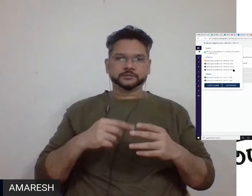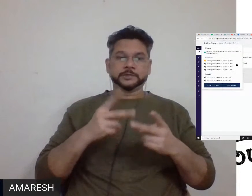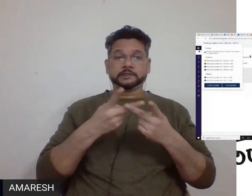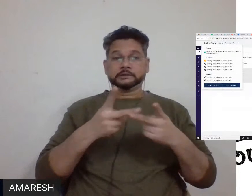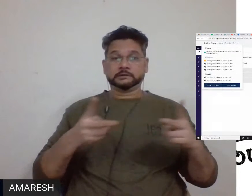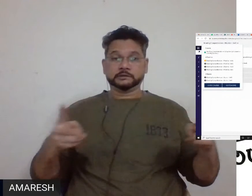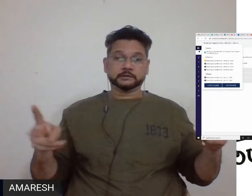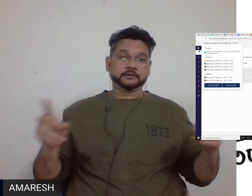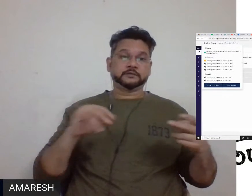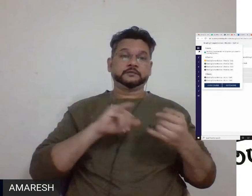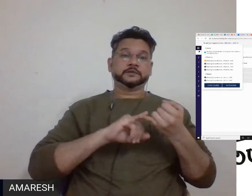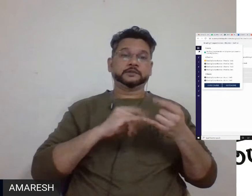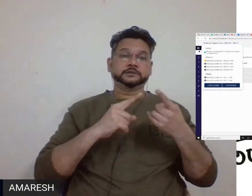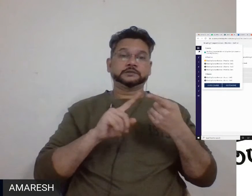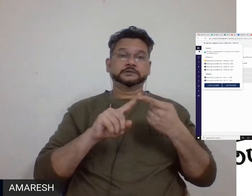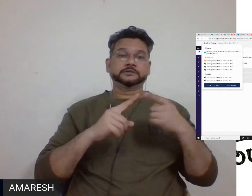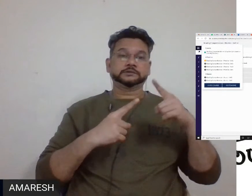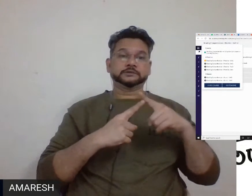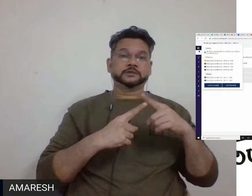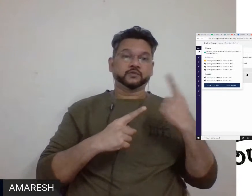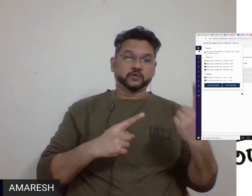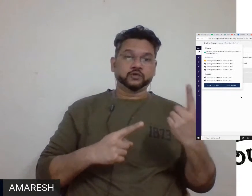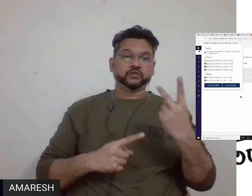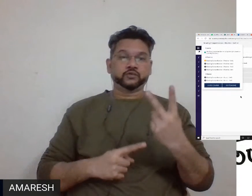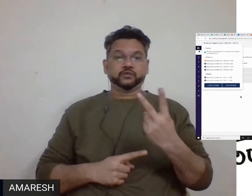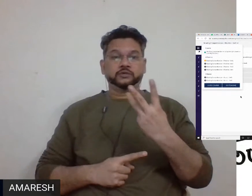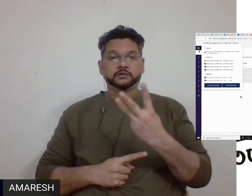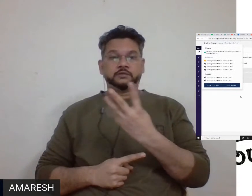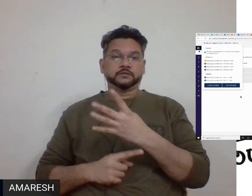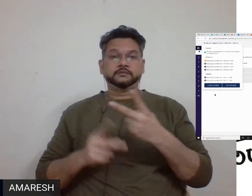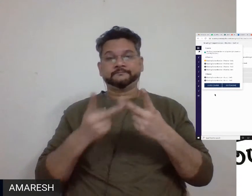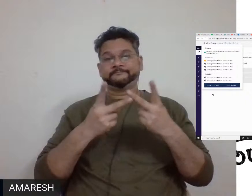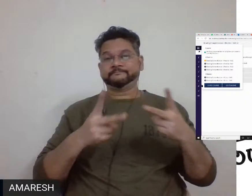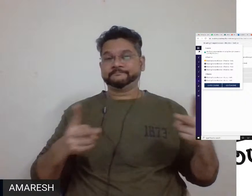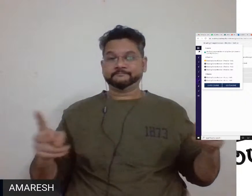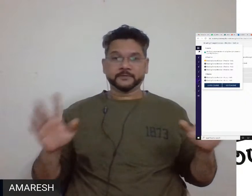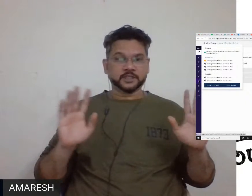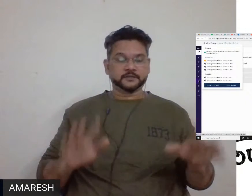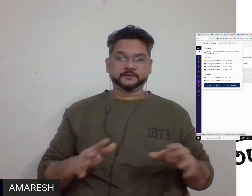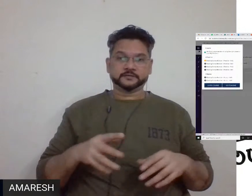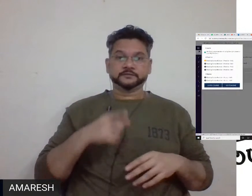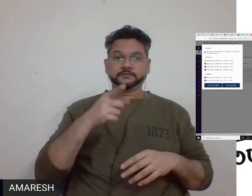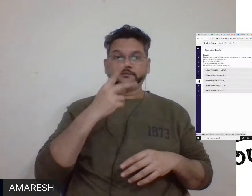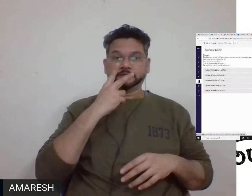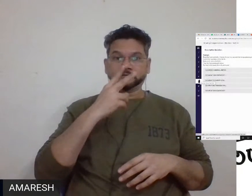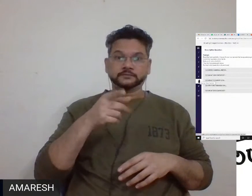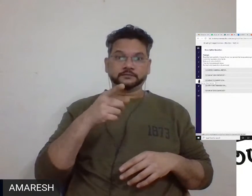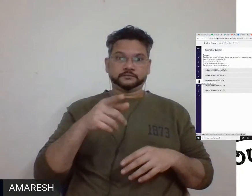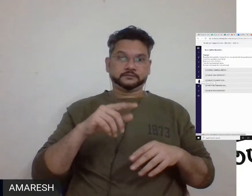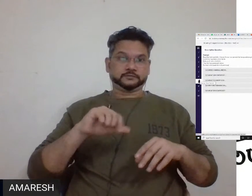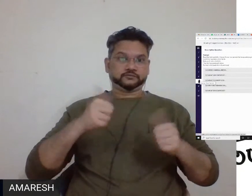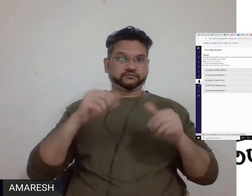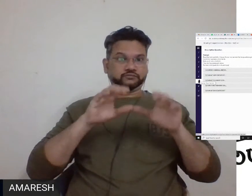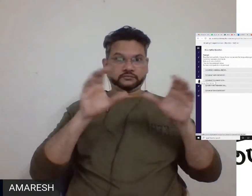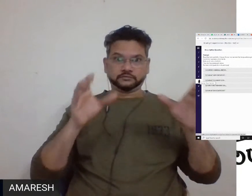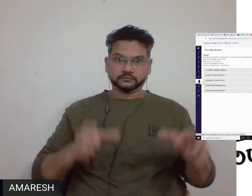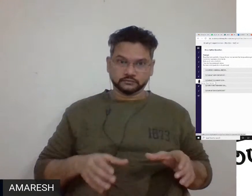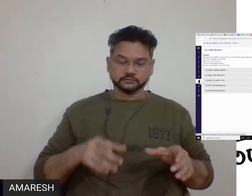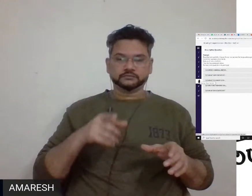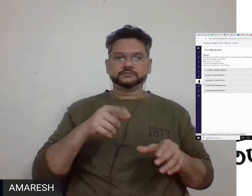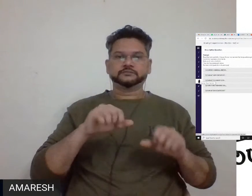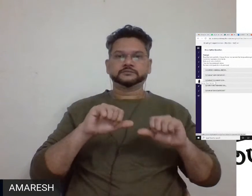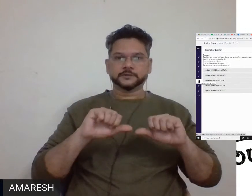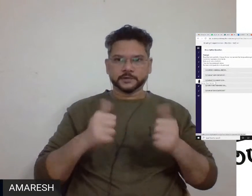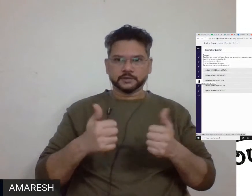four, right? So if you look at whatever we have in Winmini Academy, it's very likely that you will find